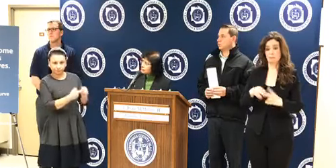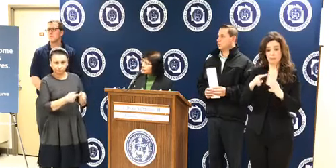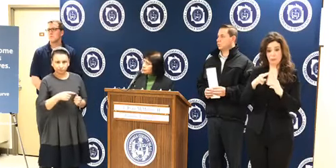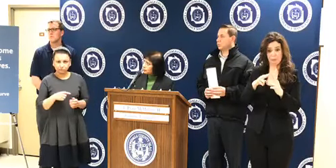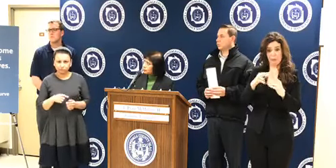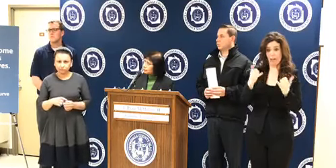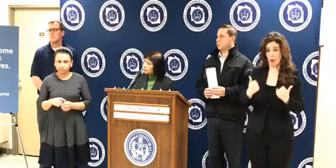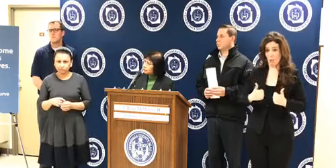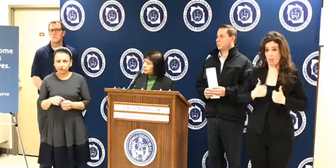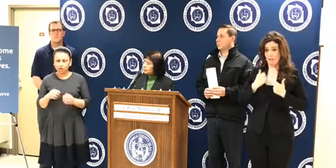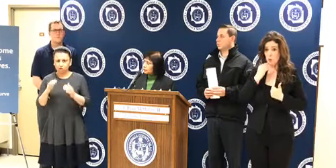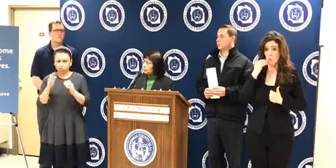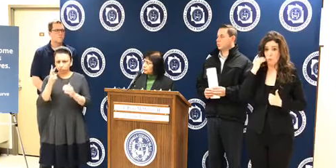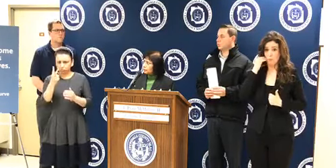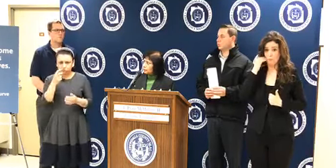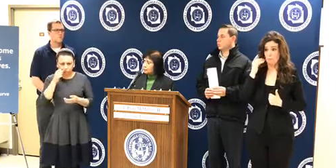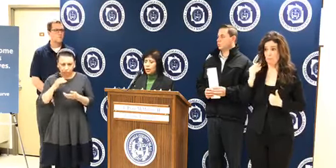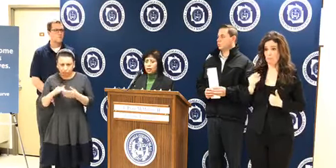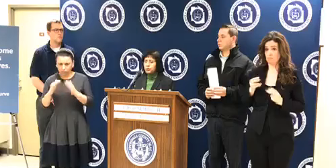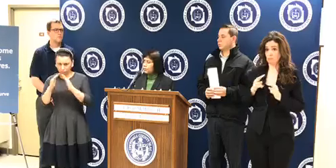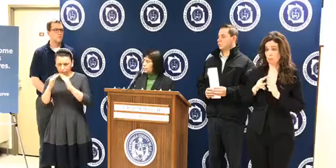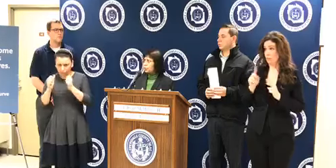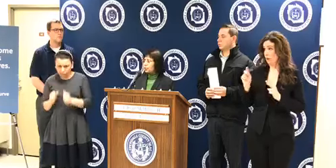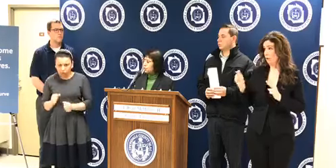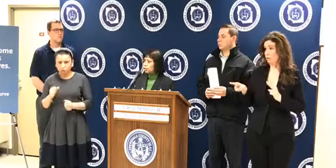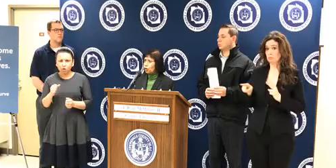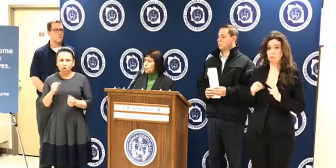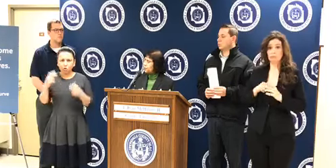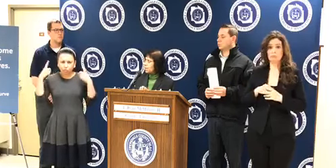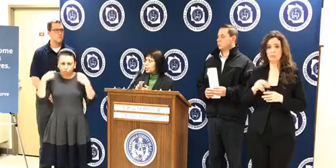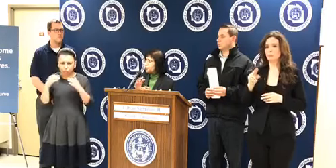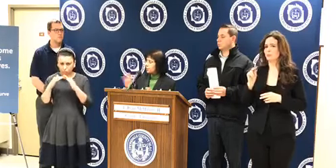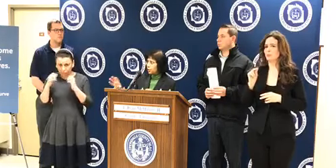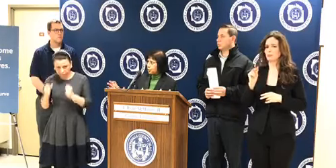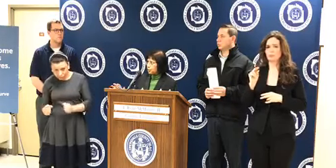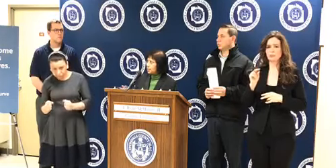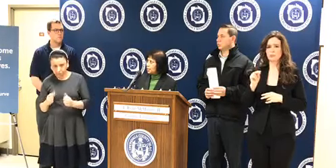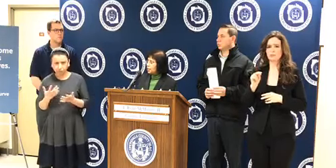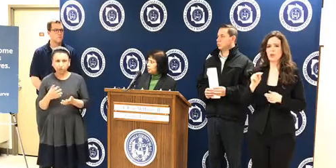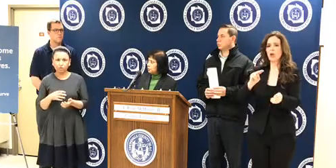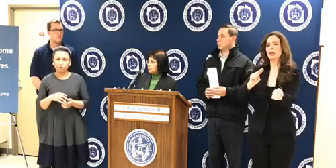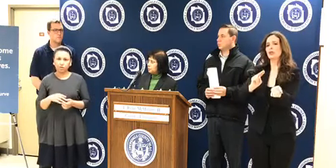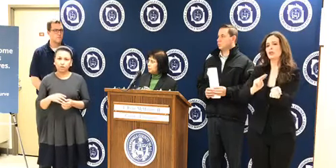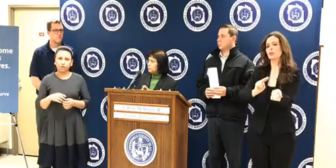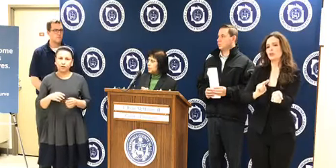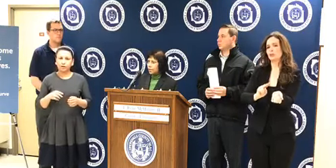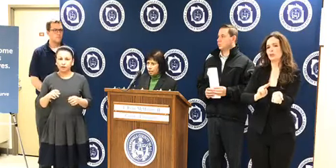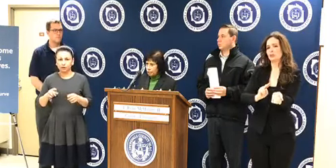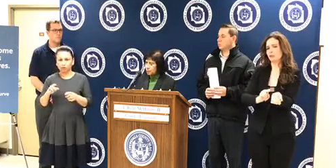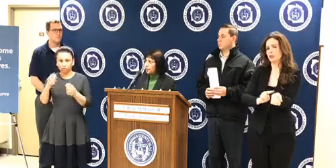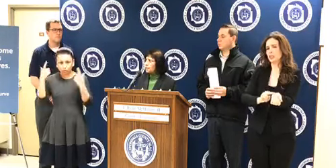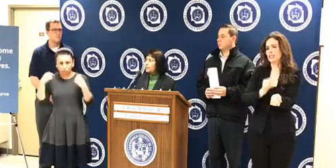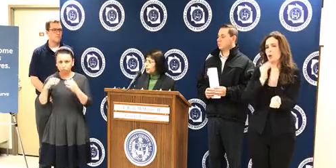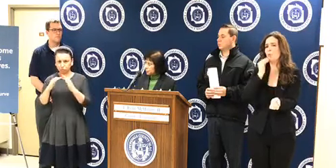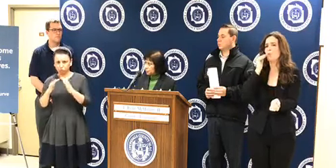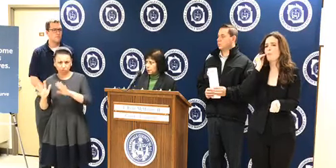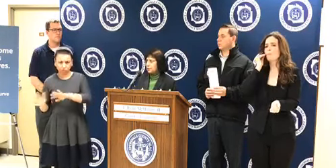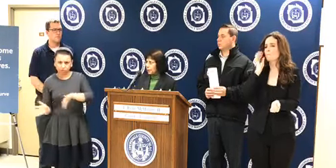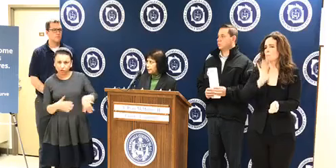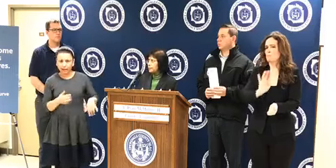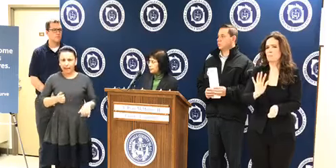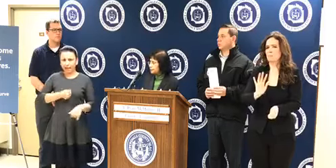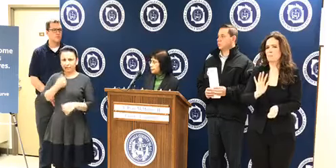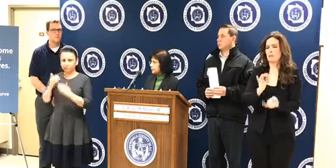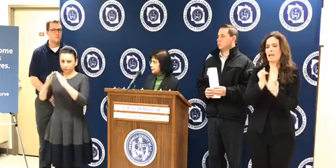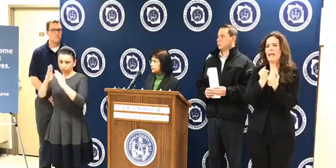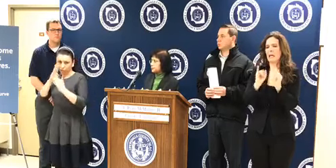She wasn't in a nursing home or anything when she died. No, nursing home is very different territory. They were living at home. They are independently living people.